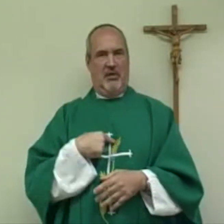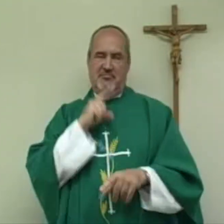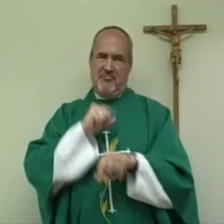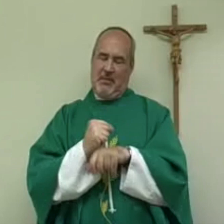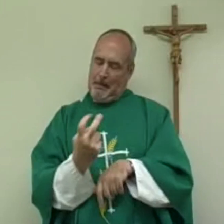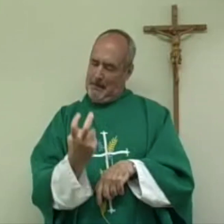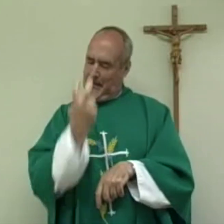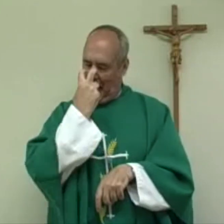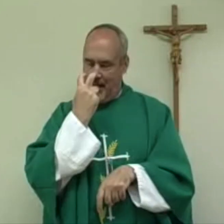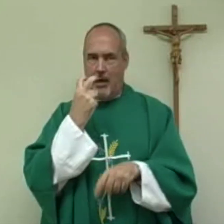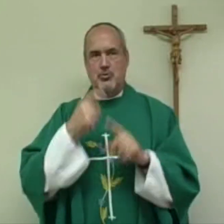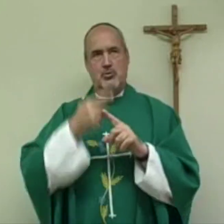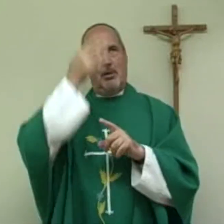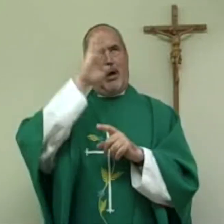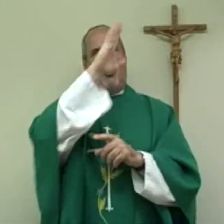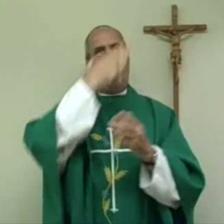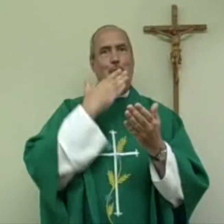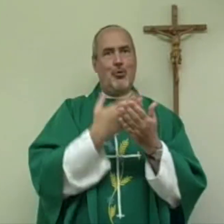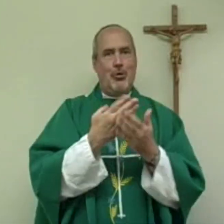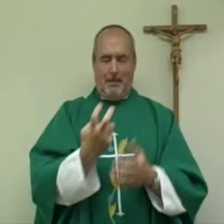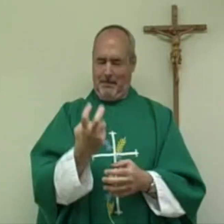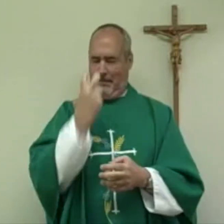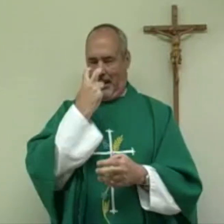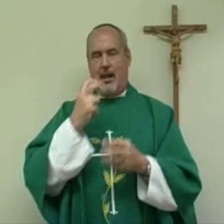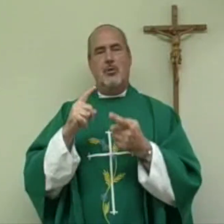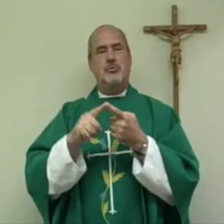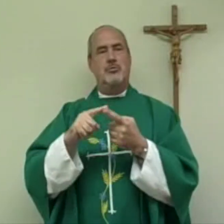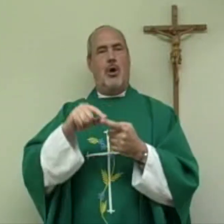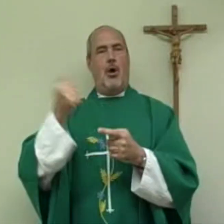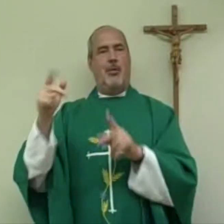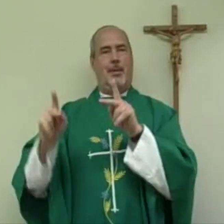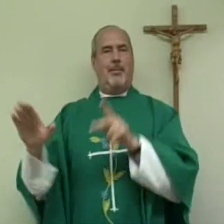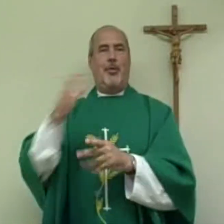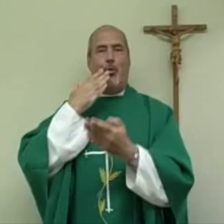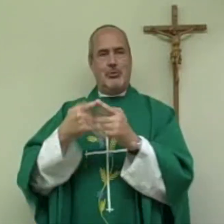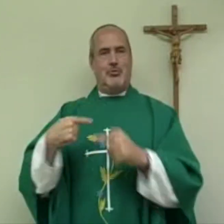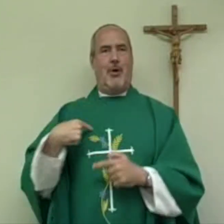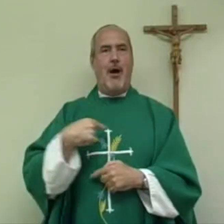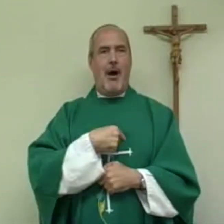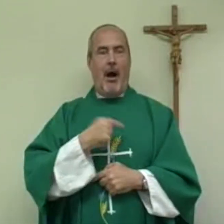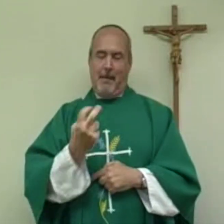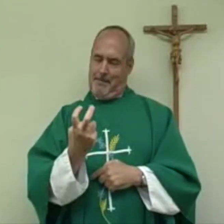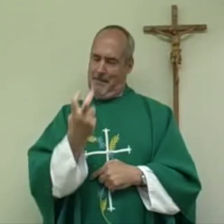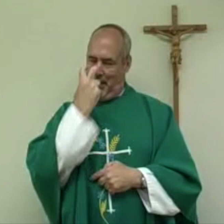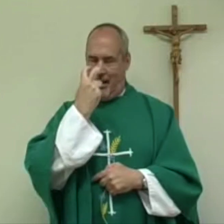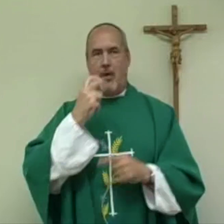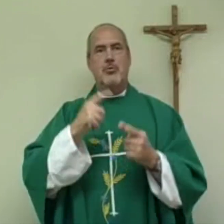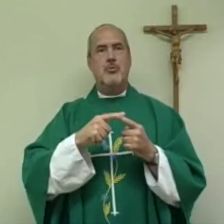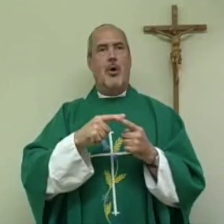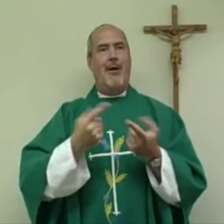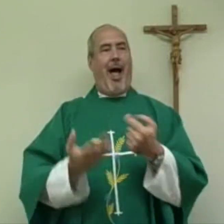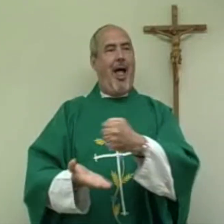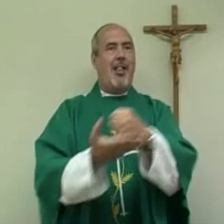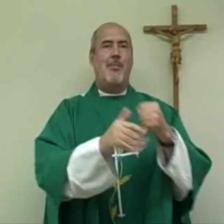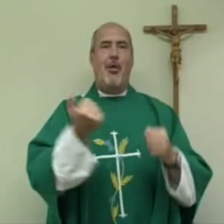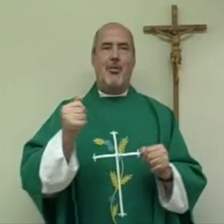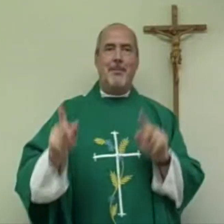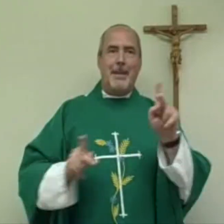We are sinners and we are blind to God's goodness, blind to the goodness of other people, and